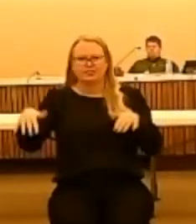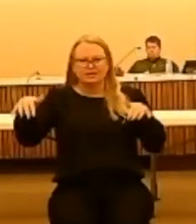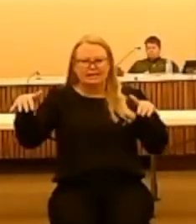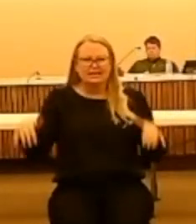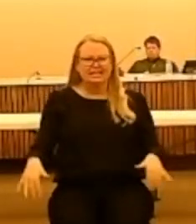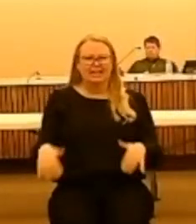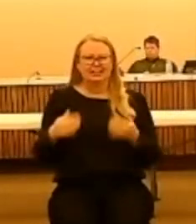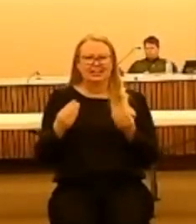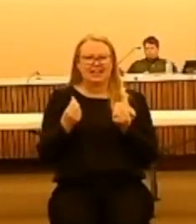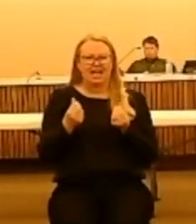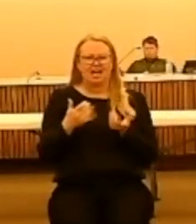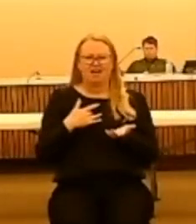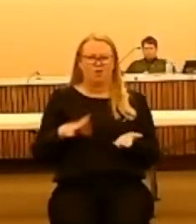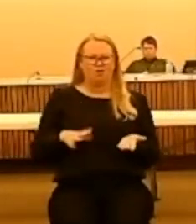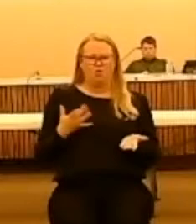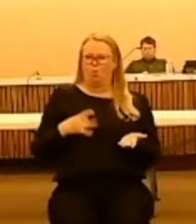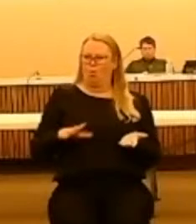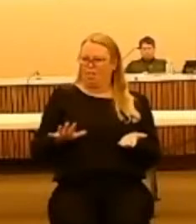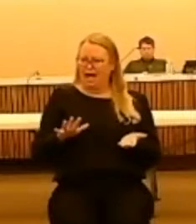this?